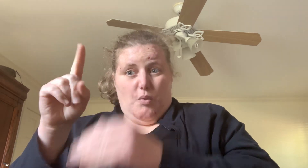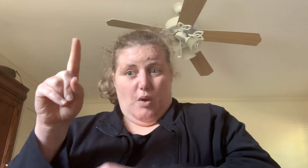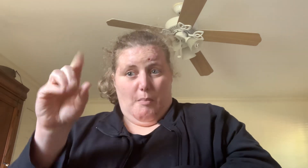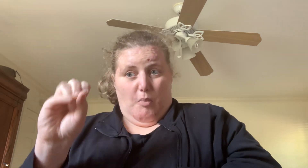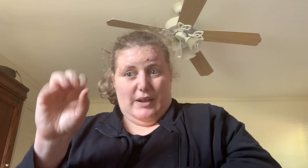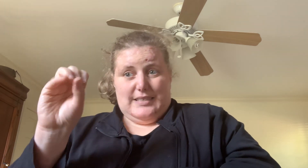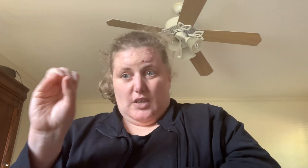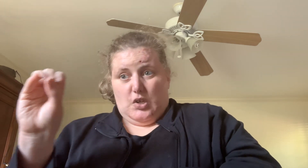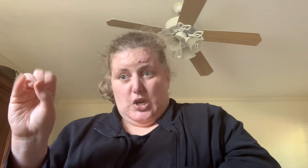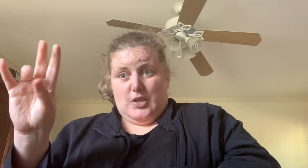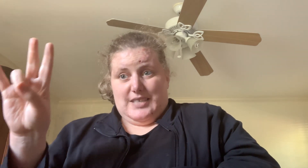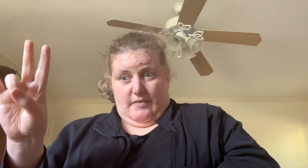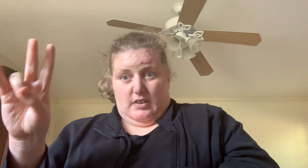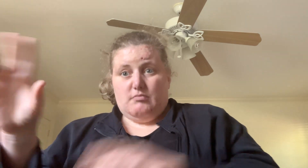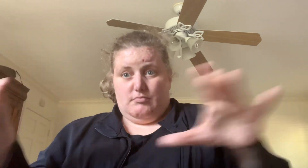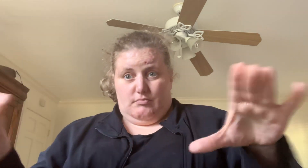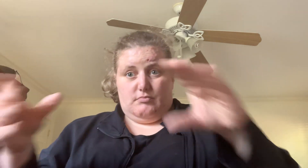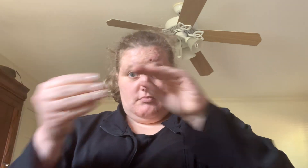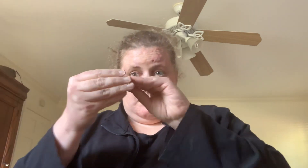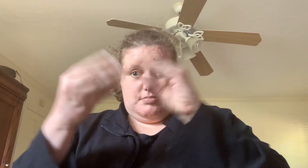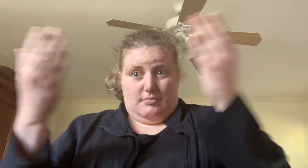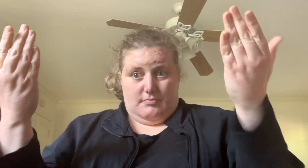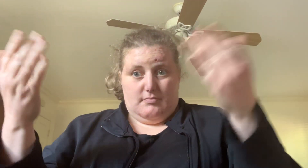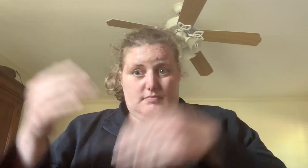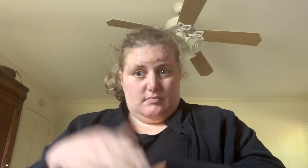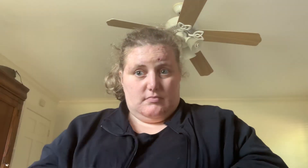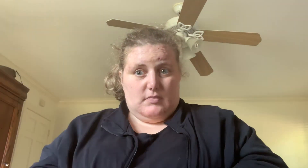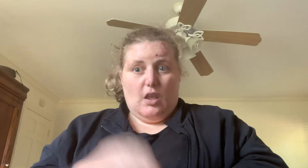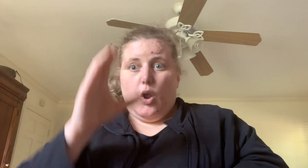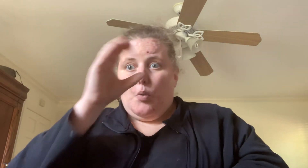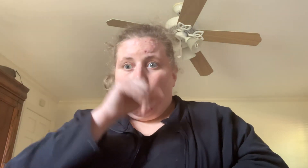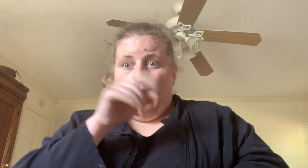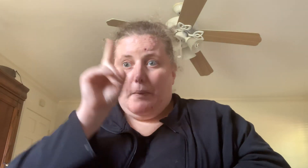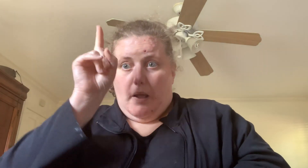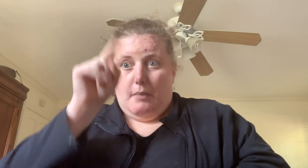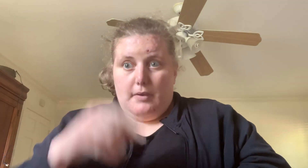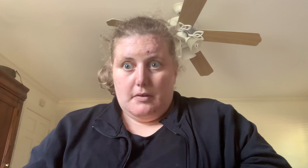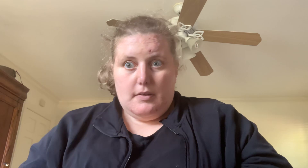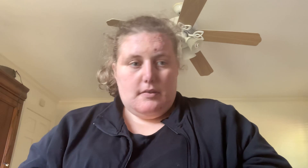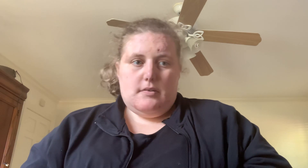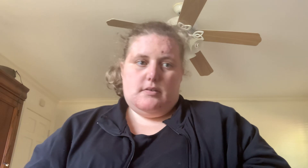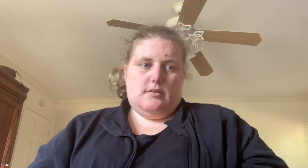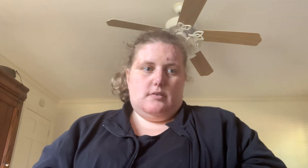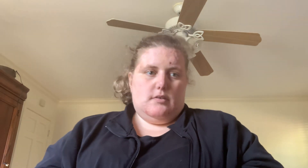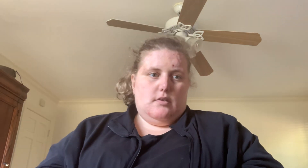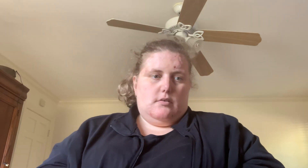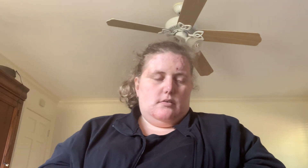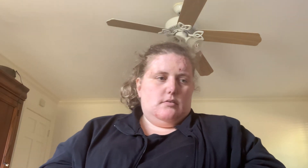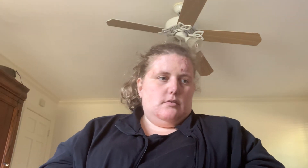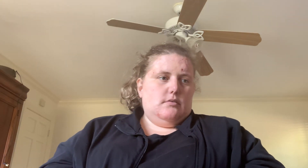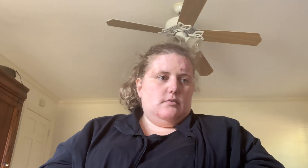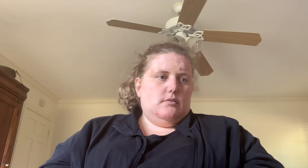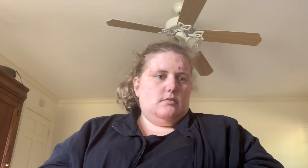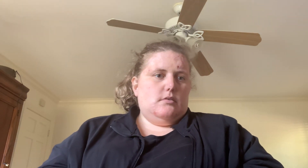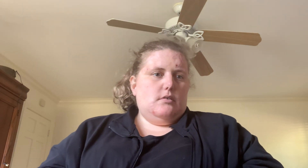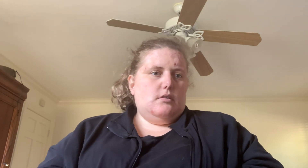36.46. You round everything up. So 36.46 grams